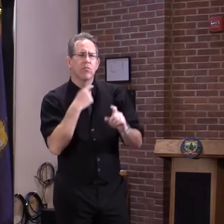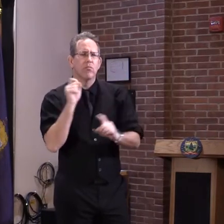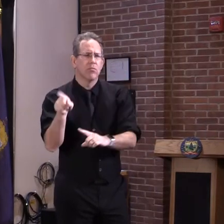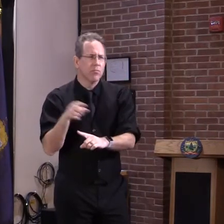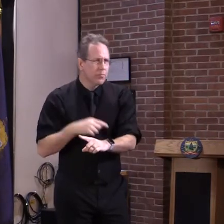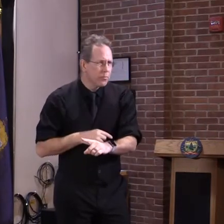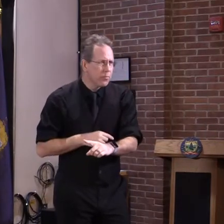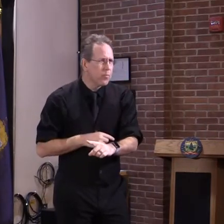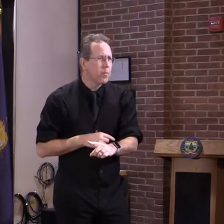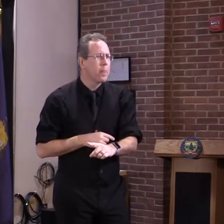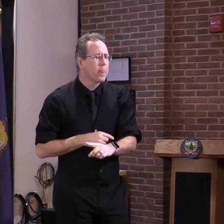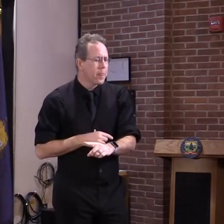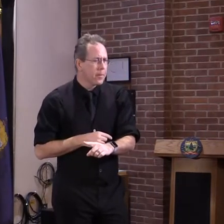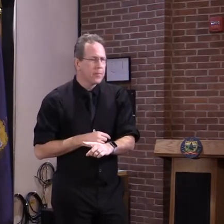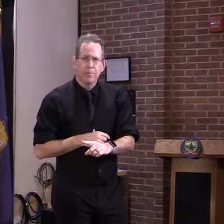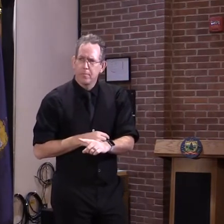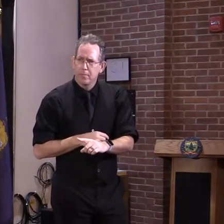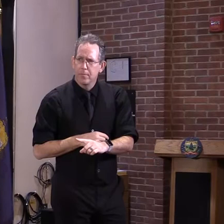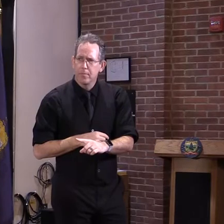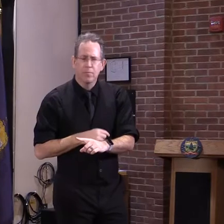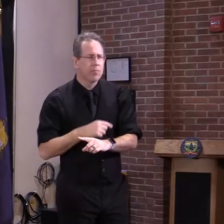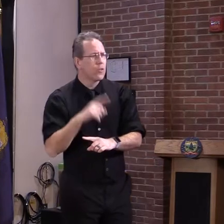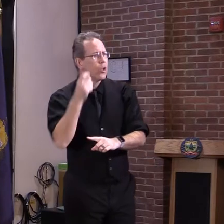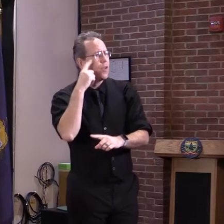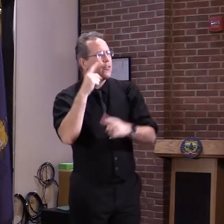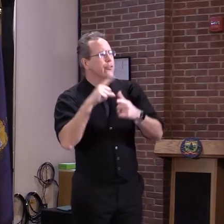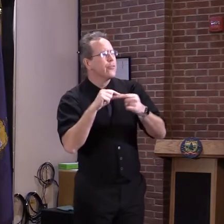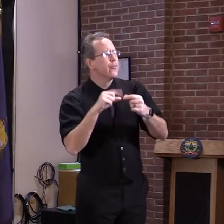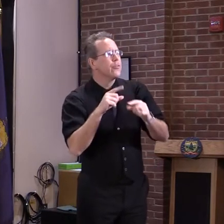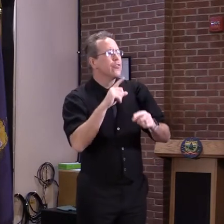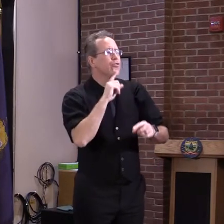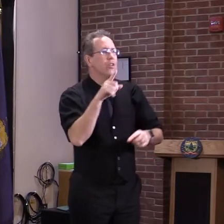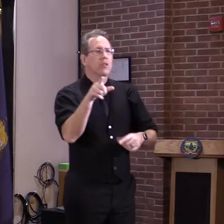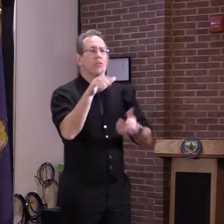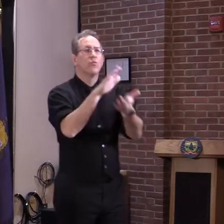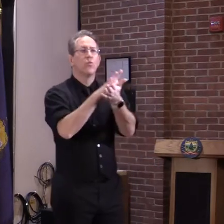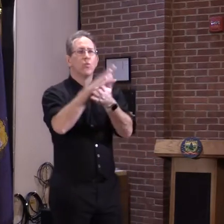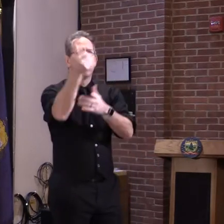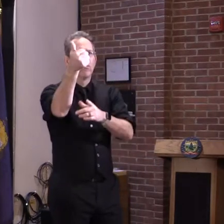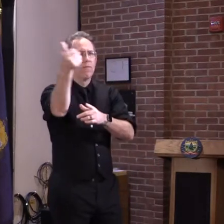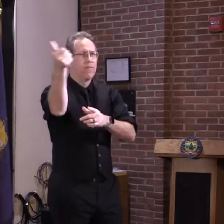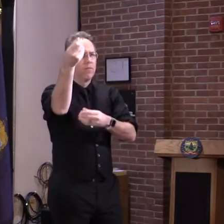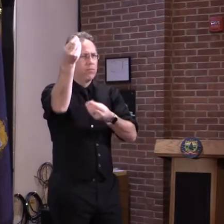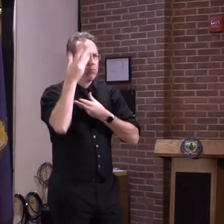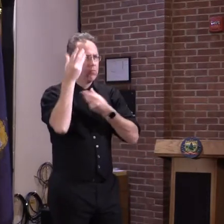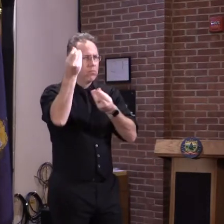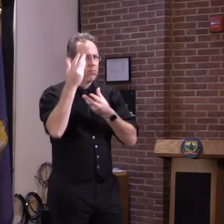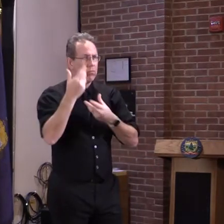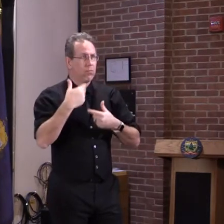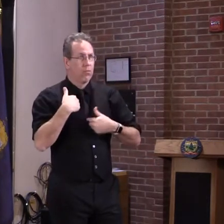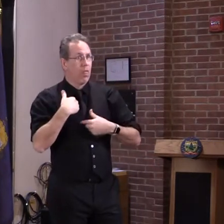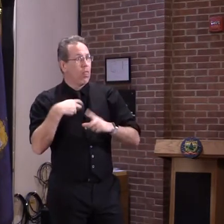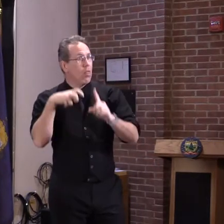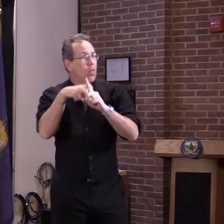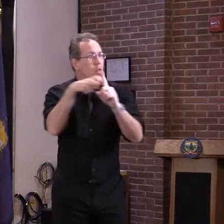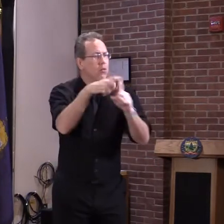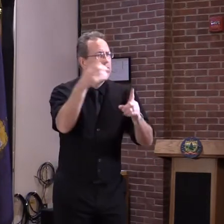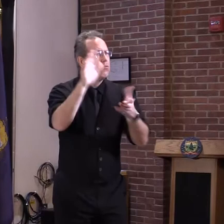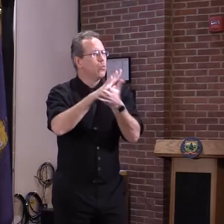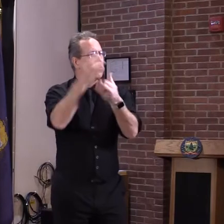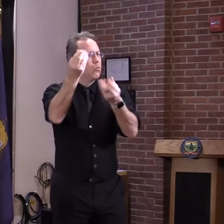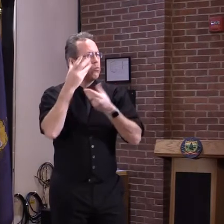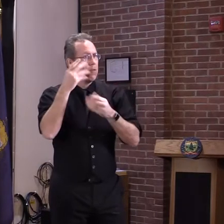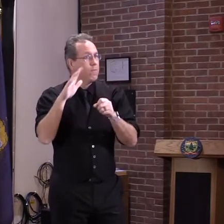threshold completely. They have to report that. So I don't know if we've heard from all the schools. There's still an opportunity to meet